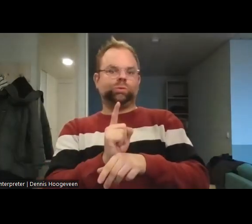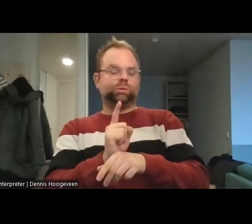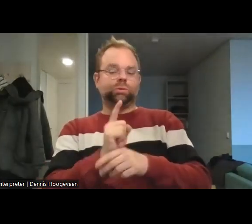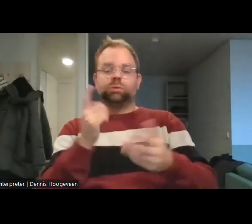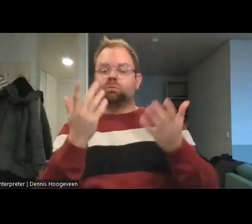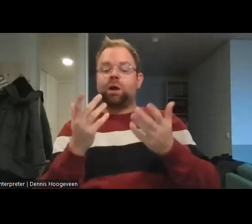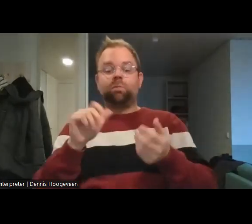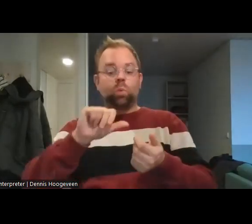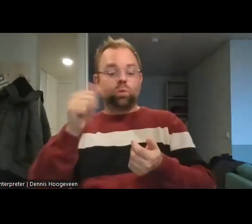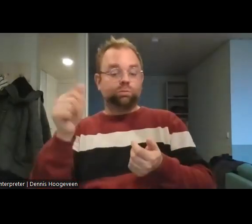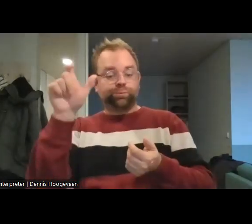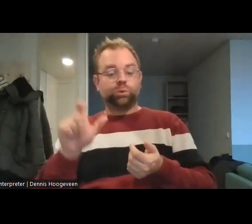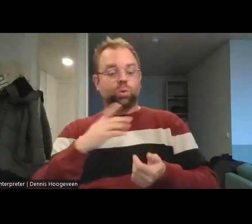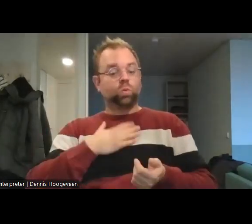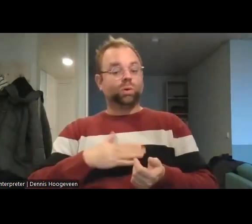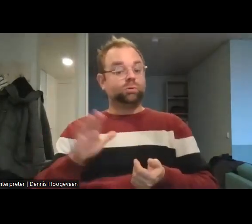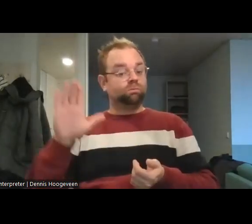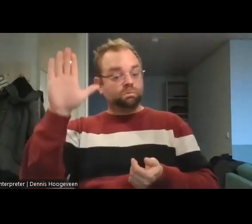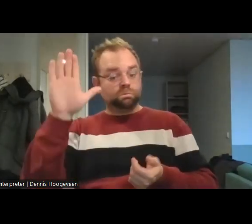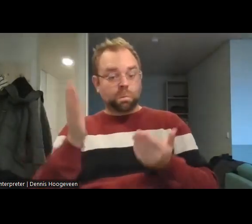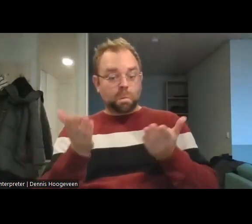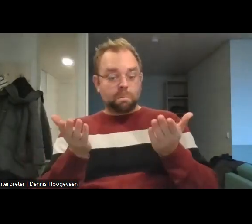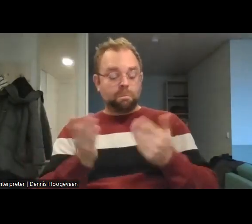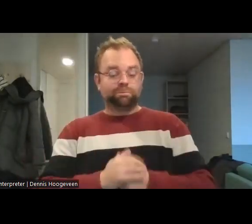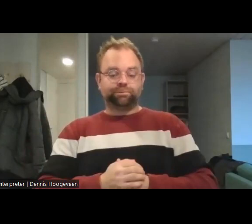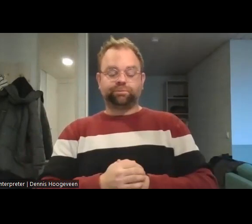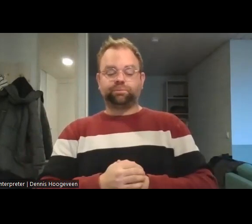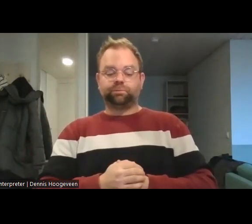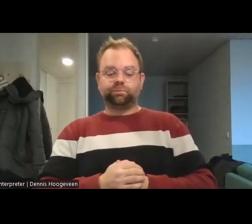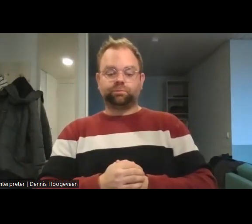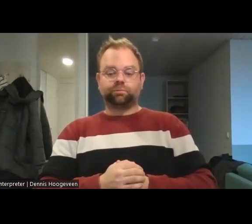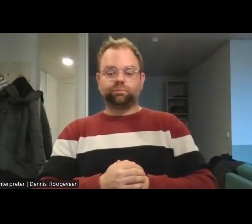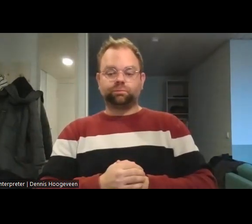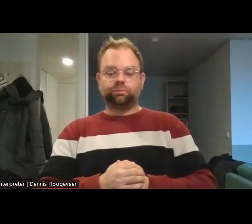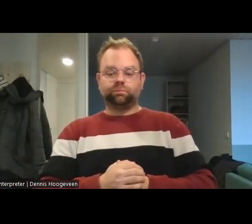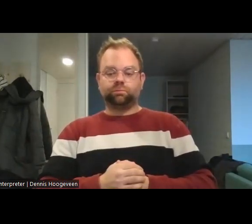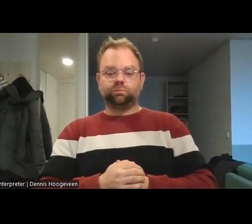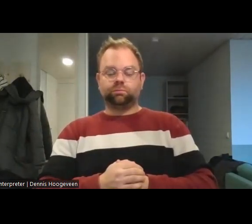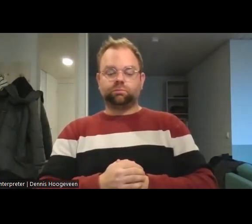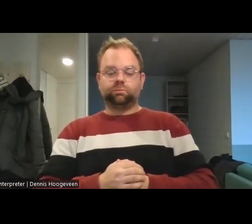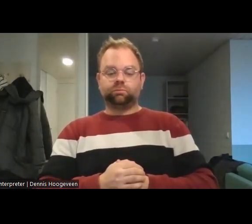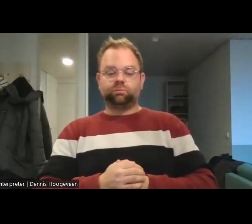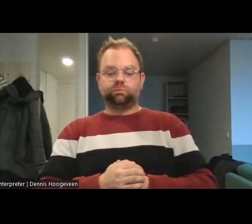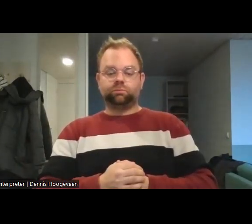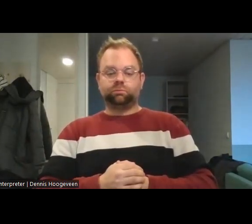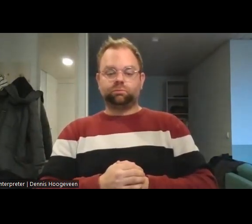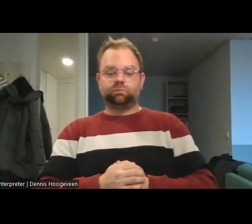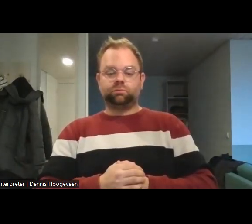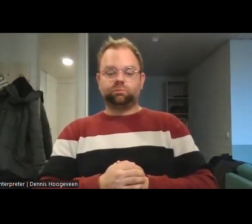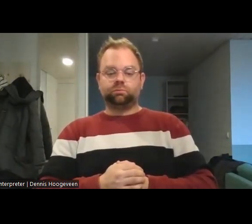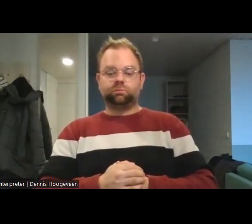And there is a request as well for a WhatsApp group. So I think this is a good opportunity for